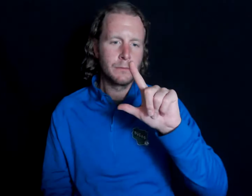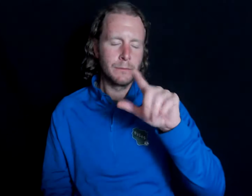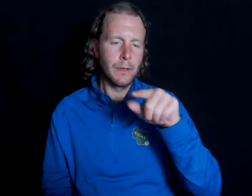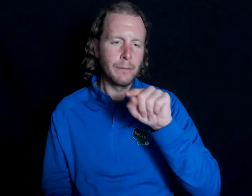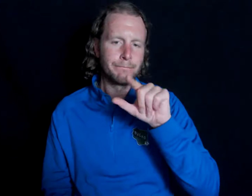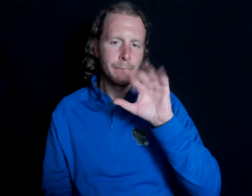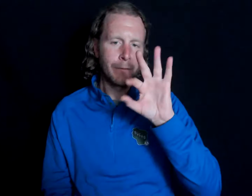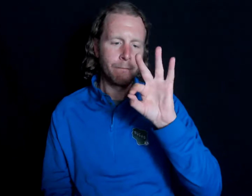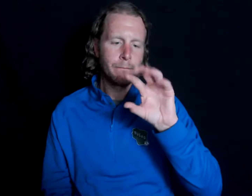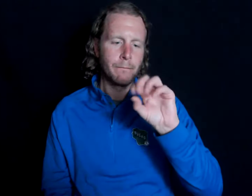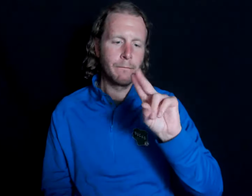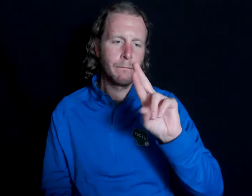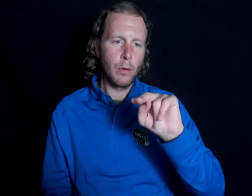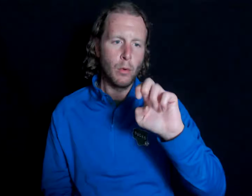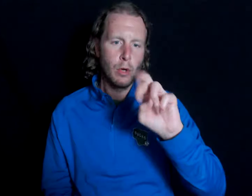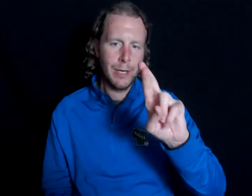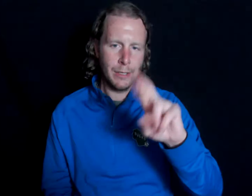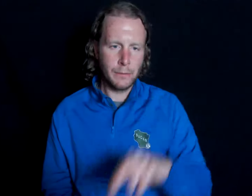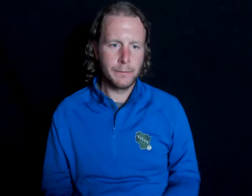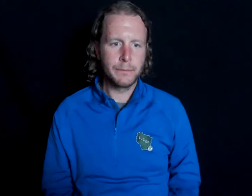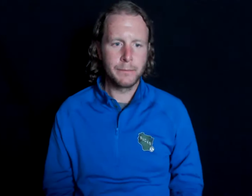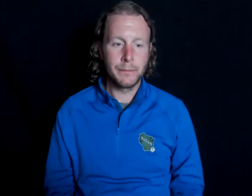Matthews in a deep bomb, no good.